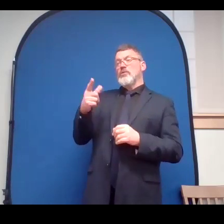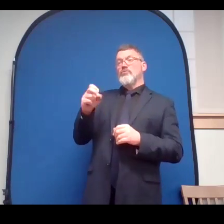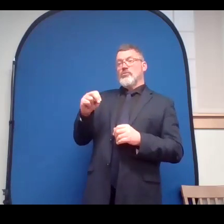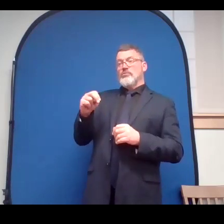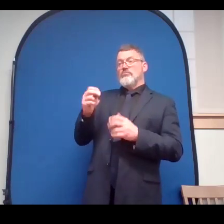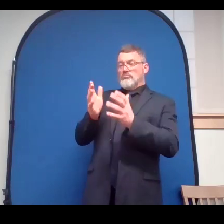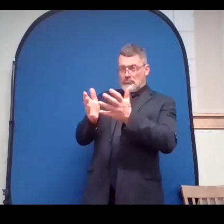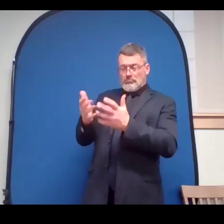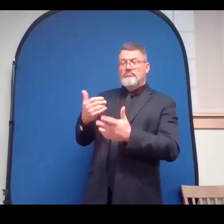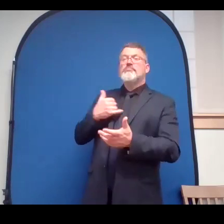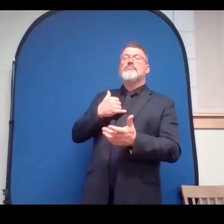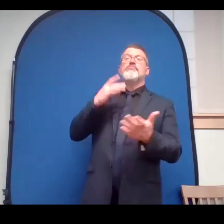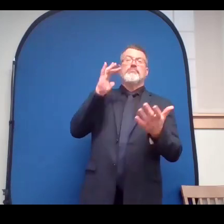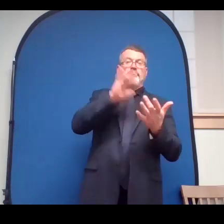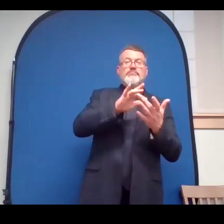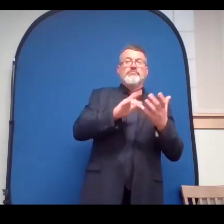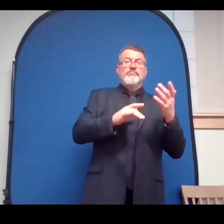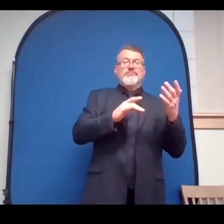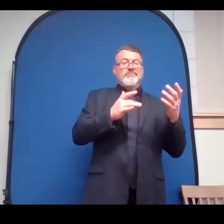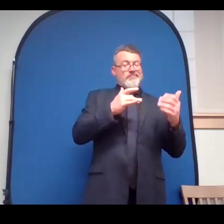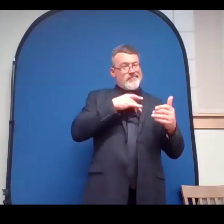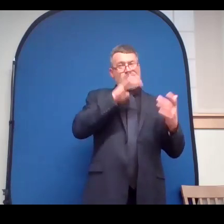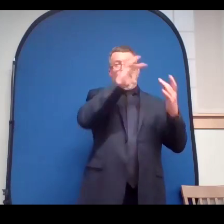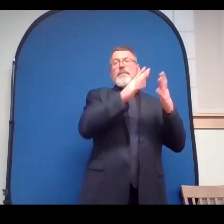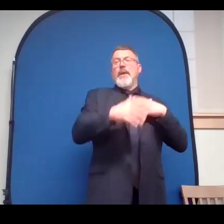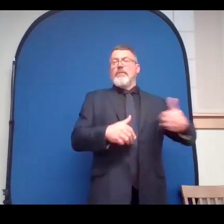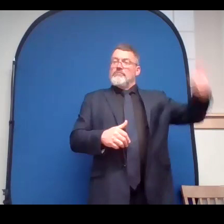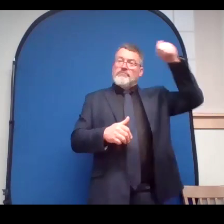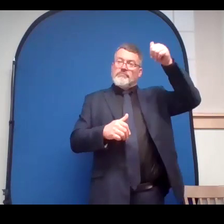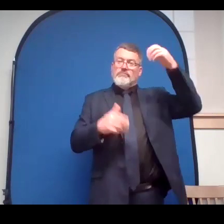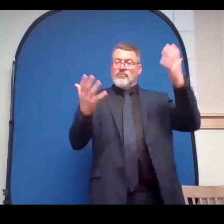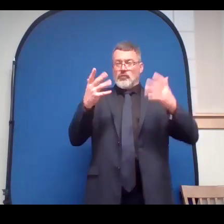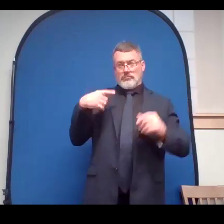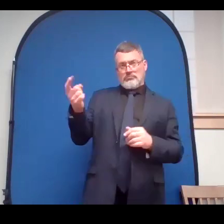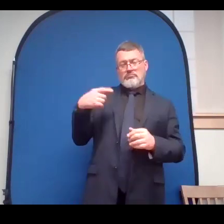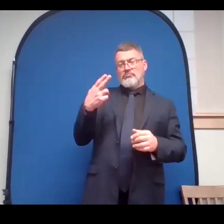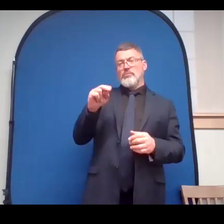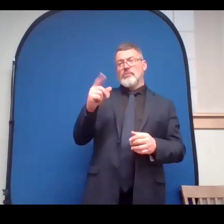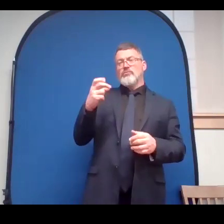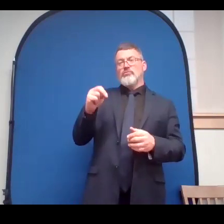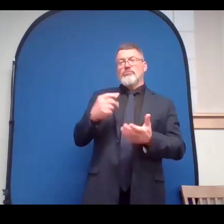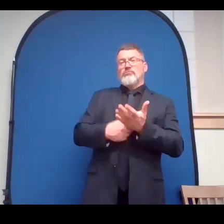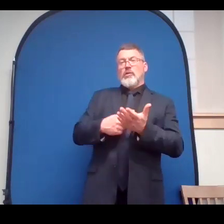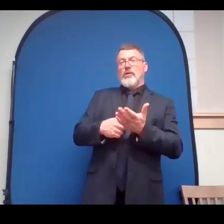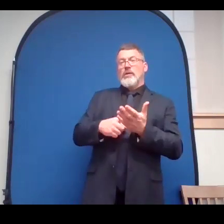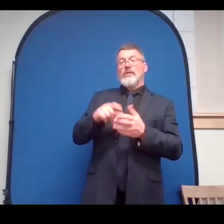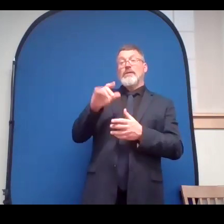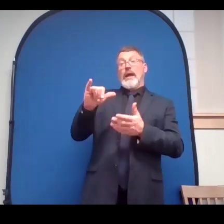of what I what was discussed. And later that week, for an